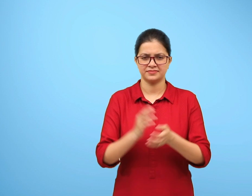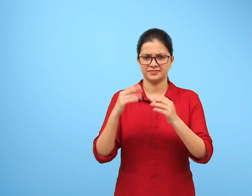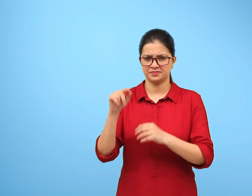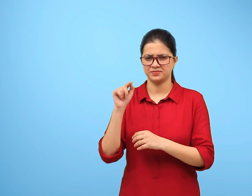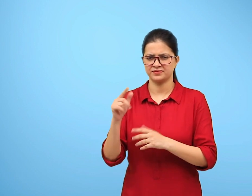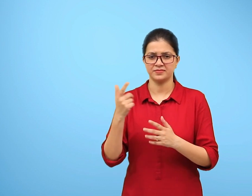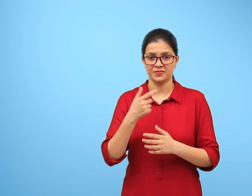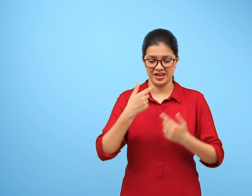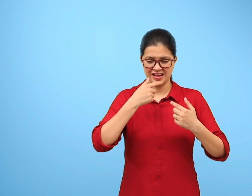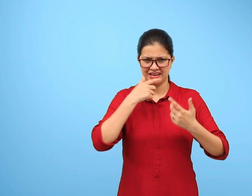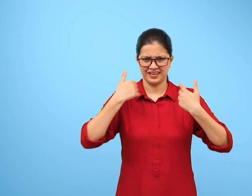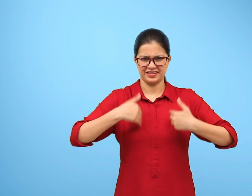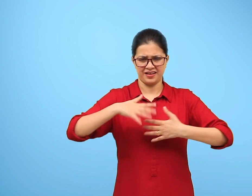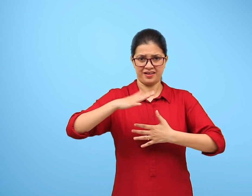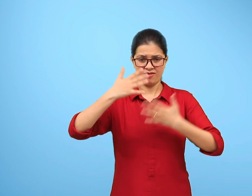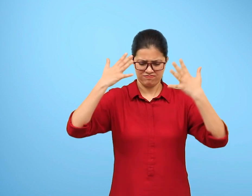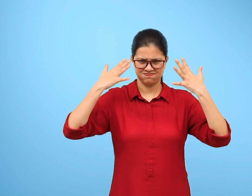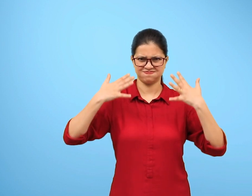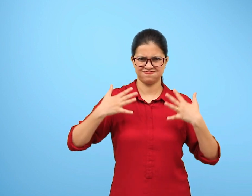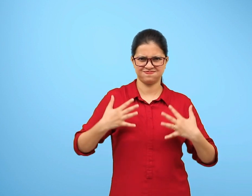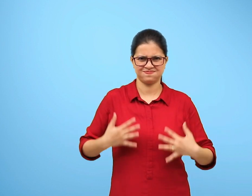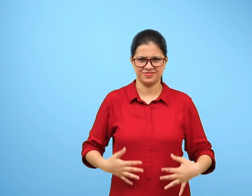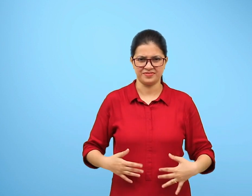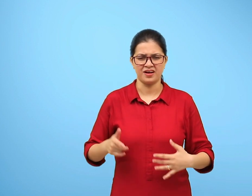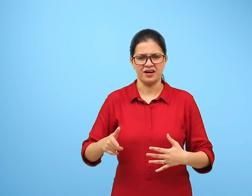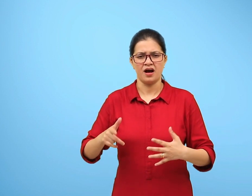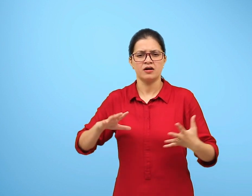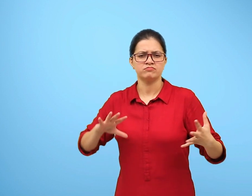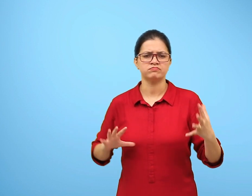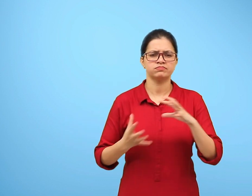The human skeleton comprises the skull, the backbone,